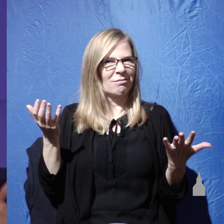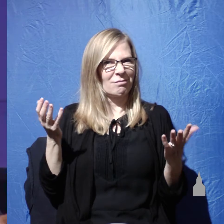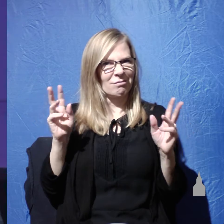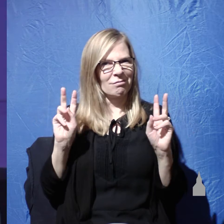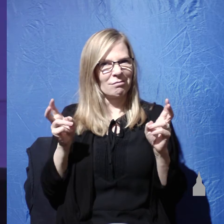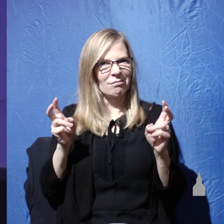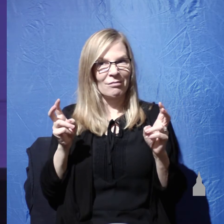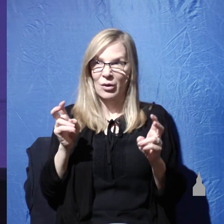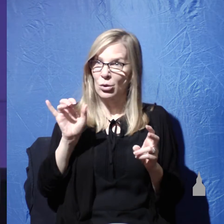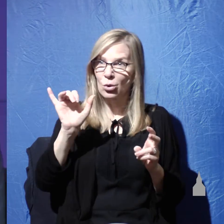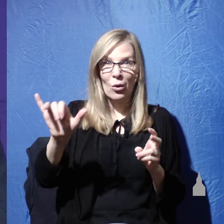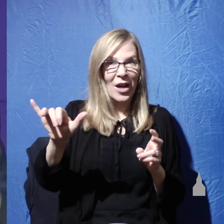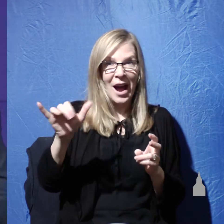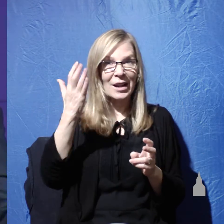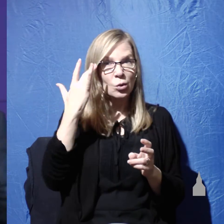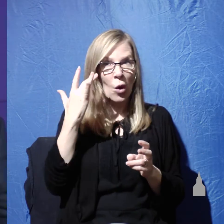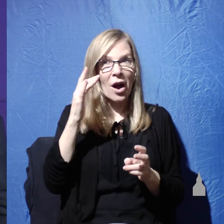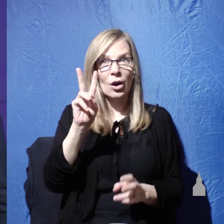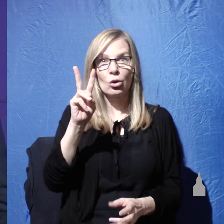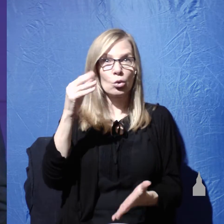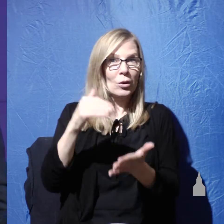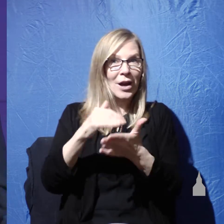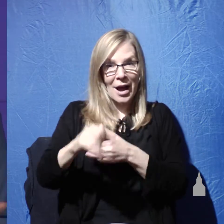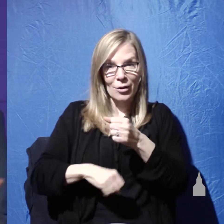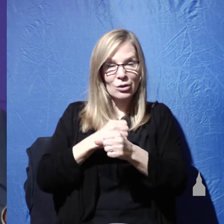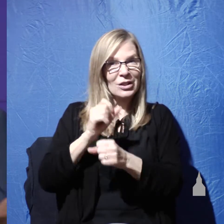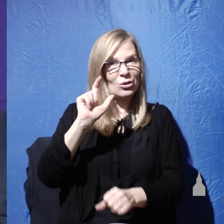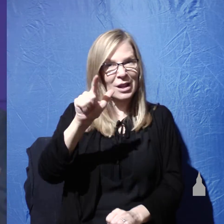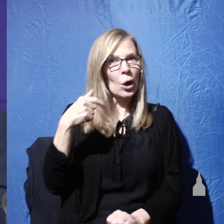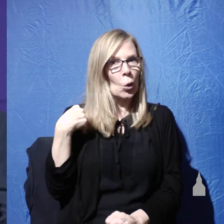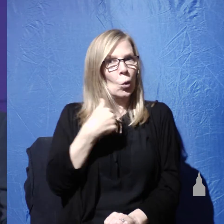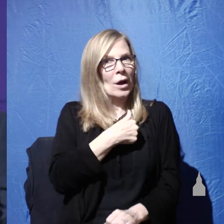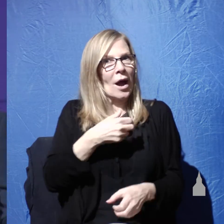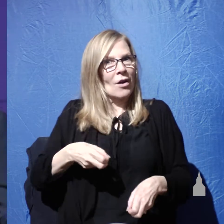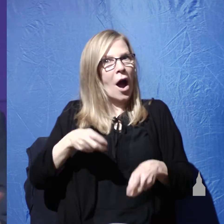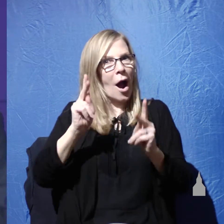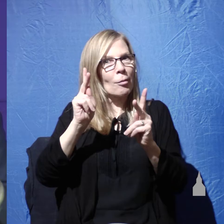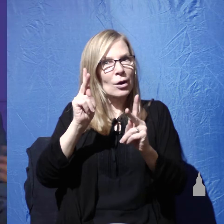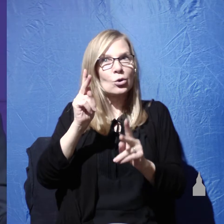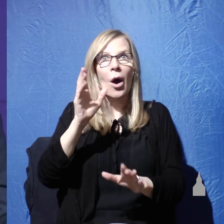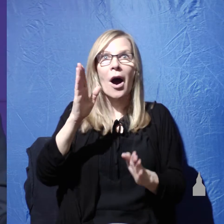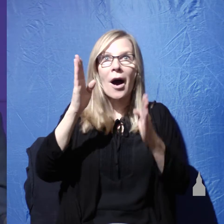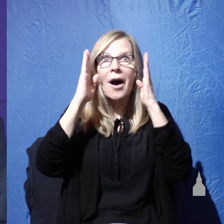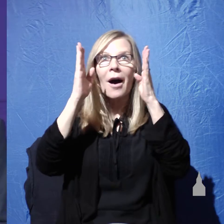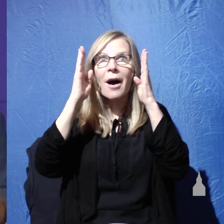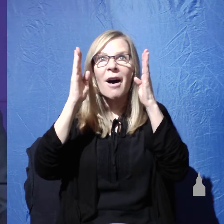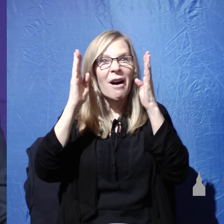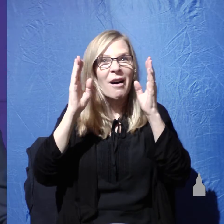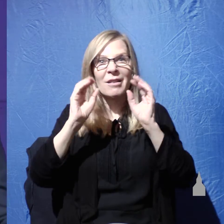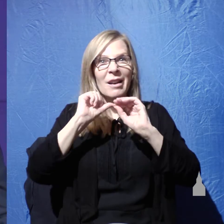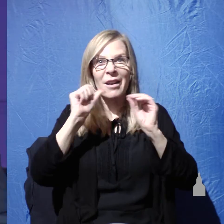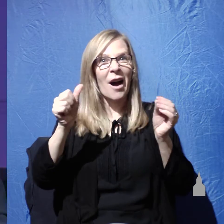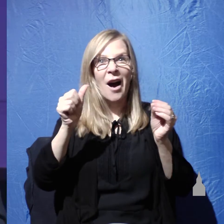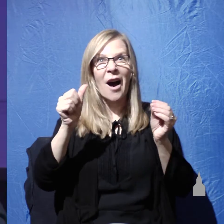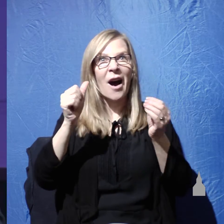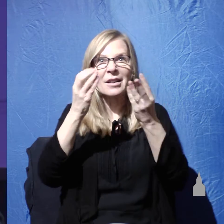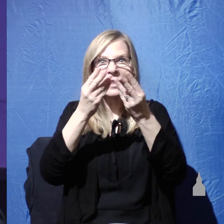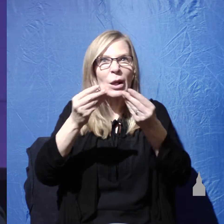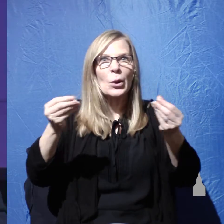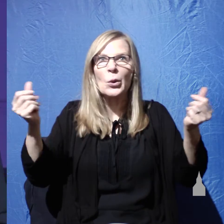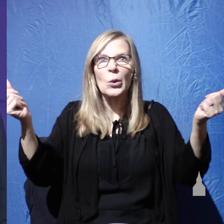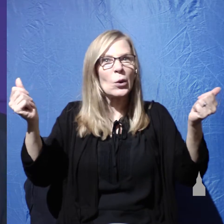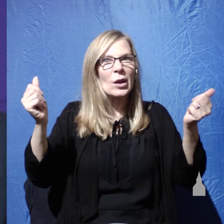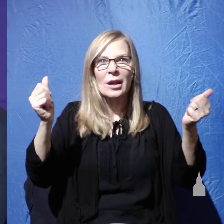really why 2,000 years later, you and I have had opportunity to hear it, undiluted, unmessed up. We've had